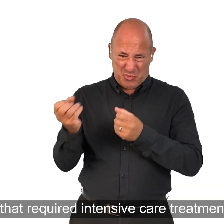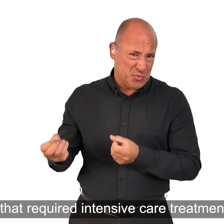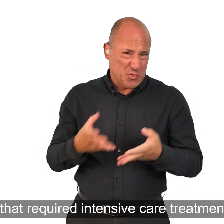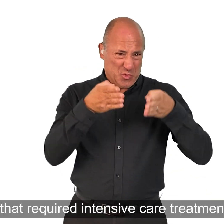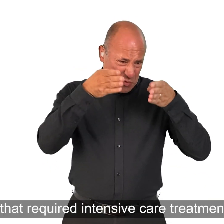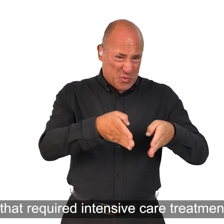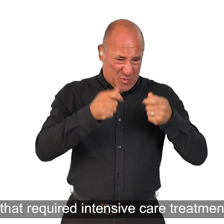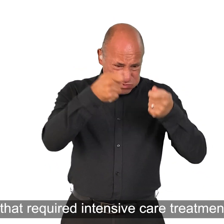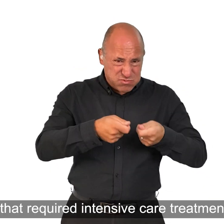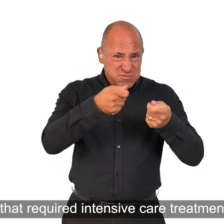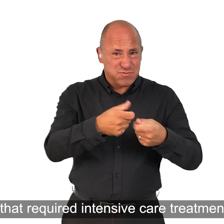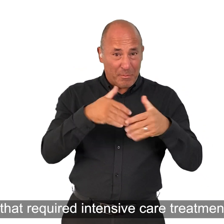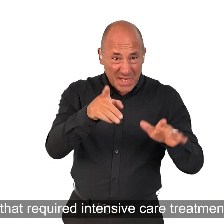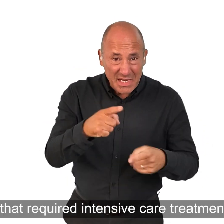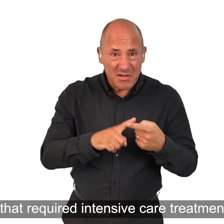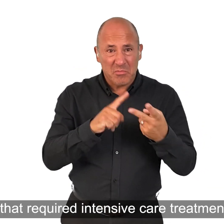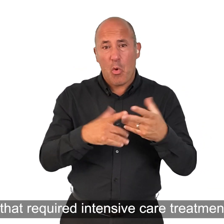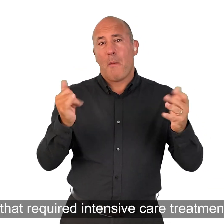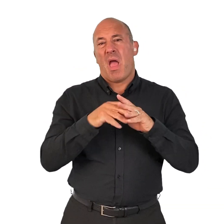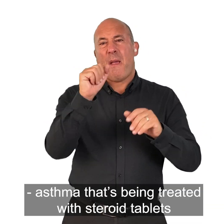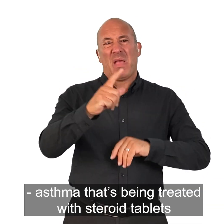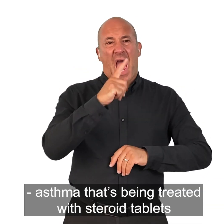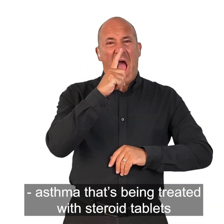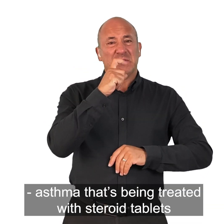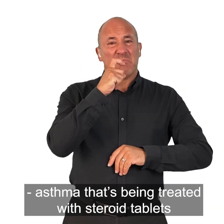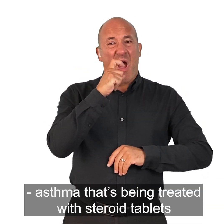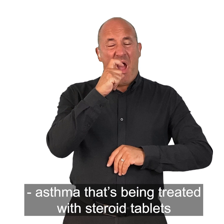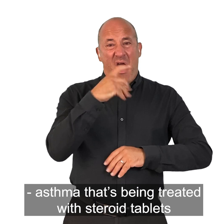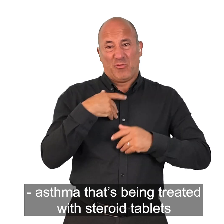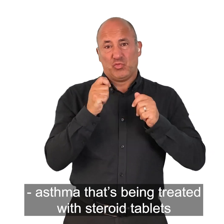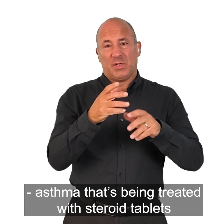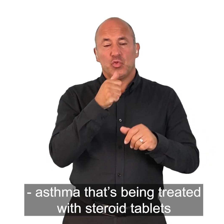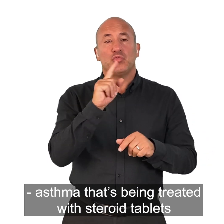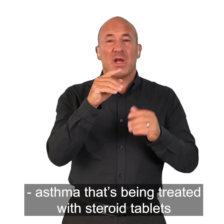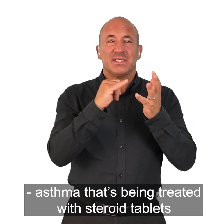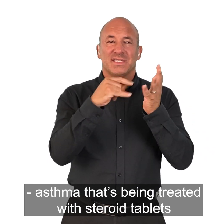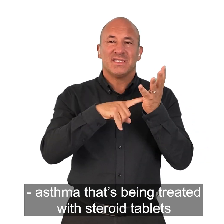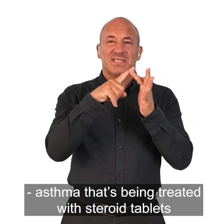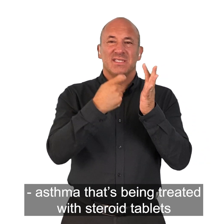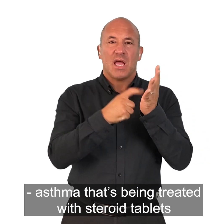that required intensive care treatment, asthma that's being treated with steroid